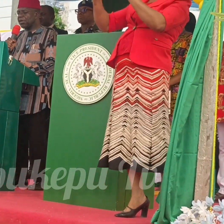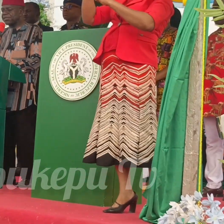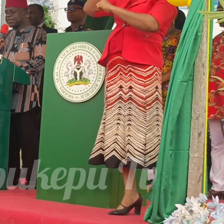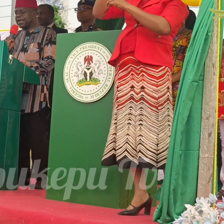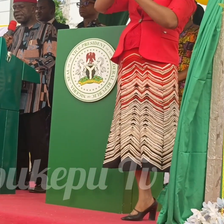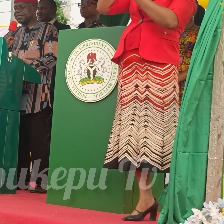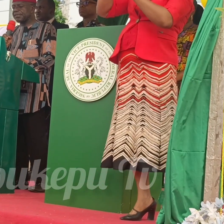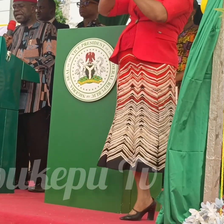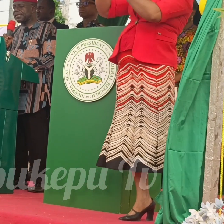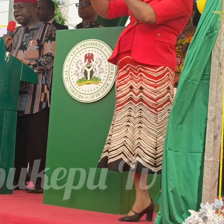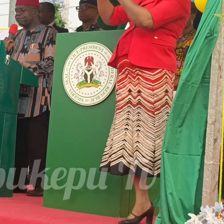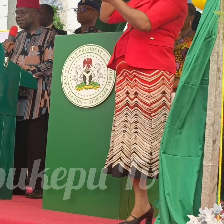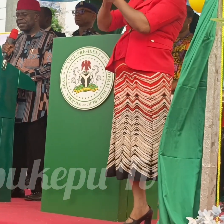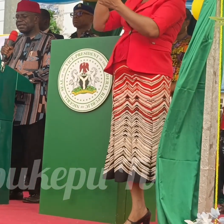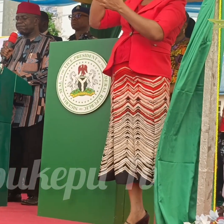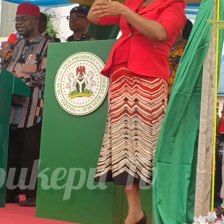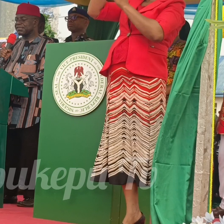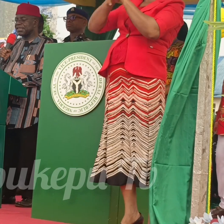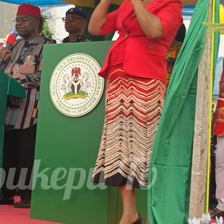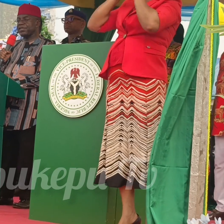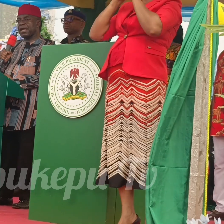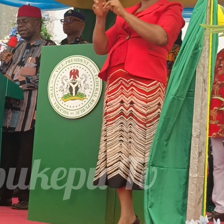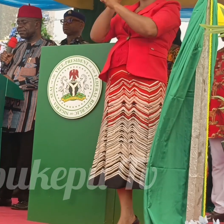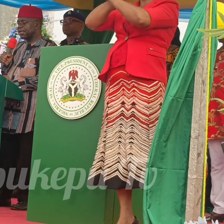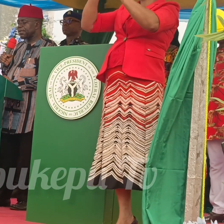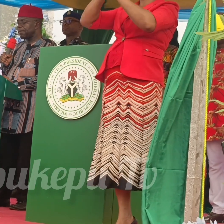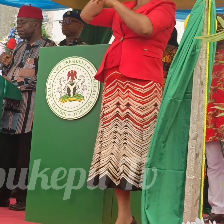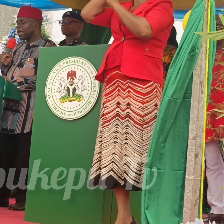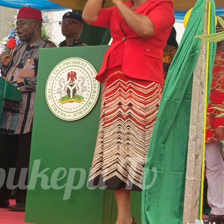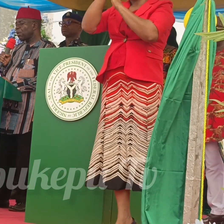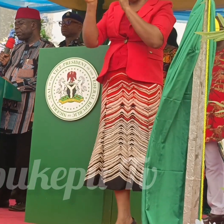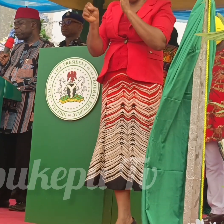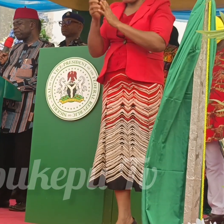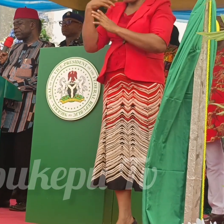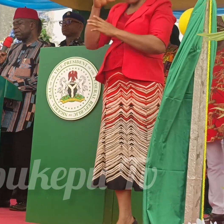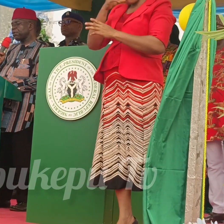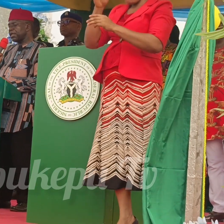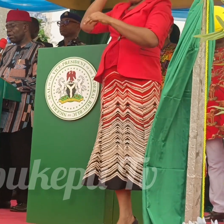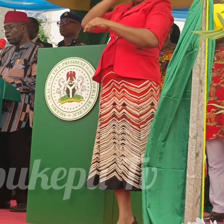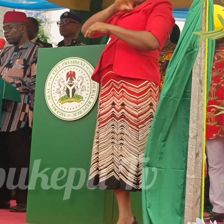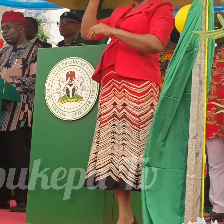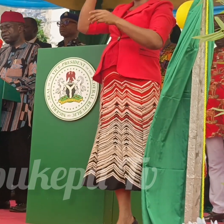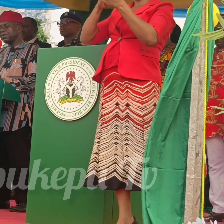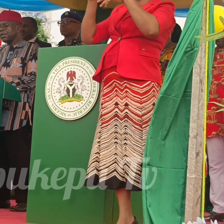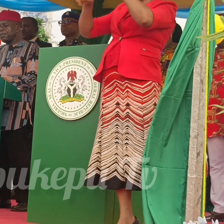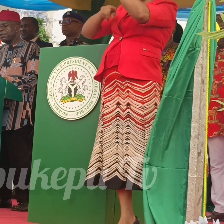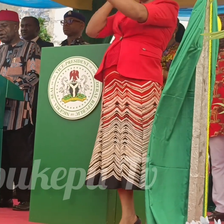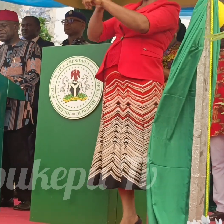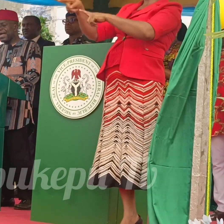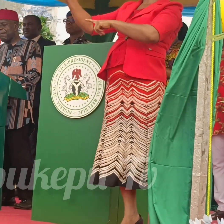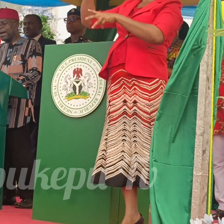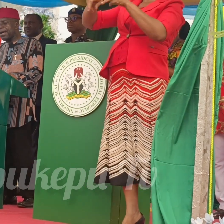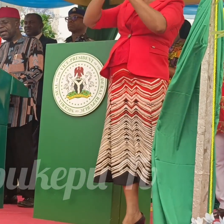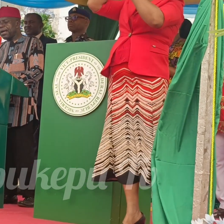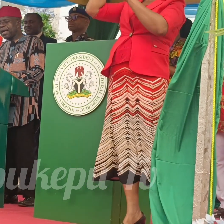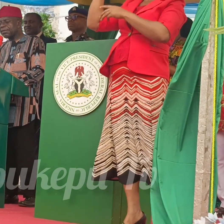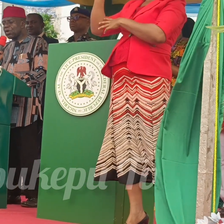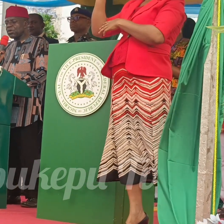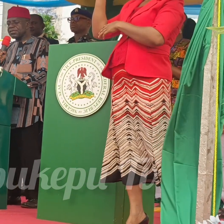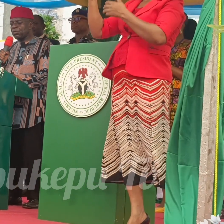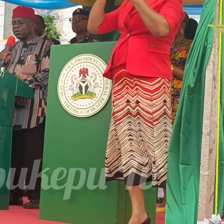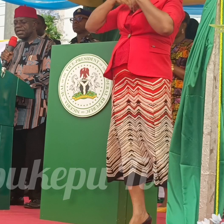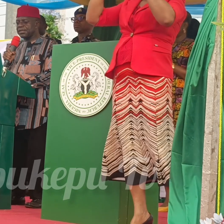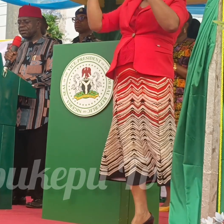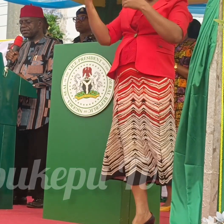its subsidiaries is that their investments are very safe in Abia State and will be profitable in the long run, because Abia has